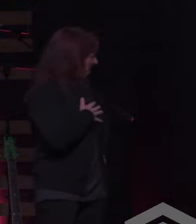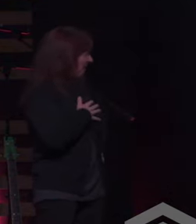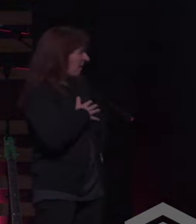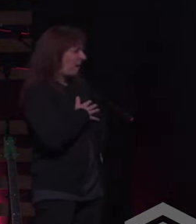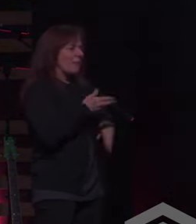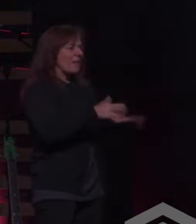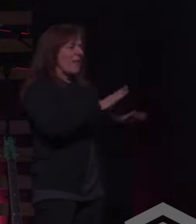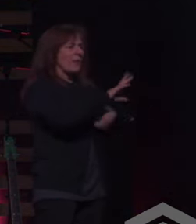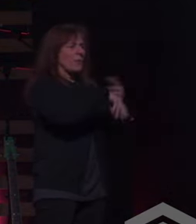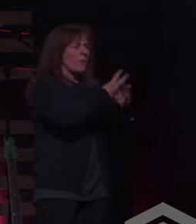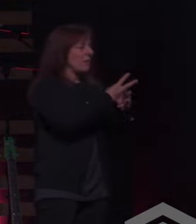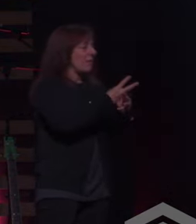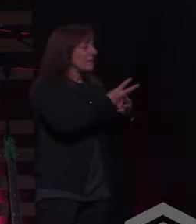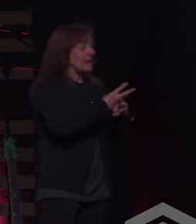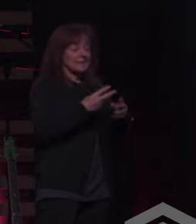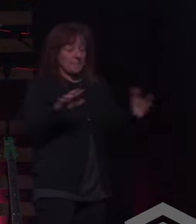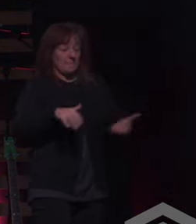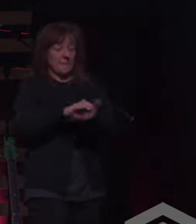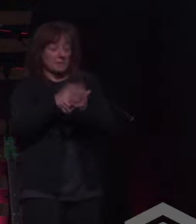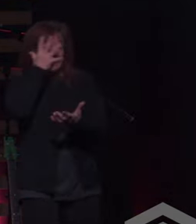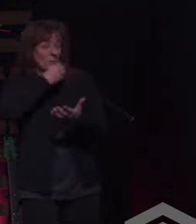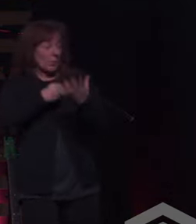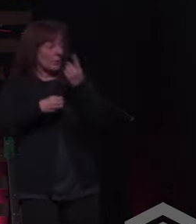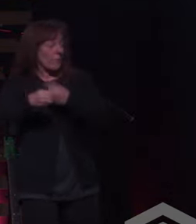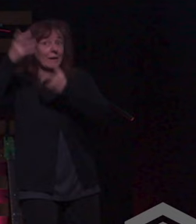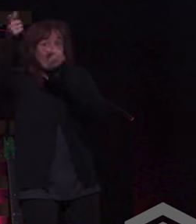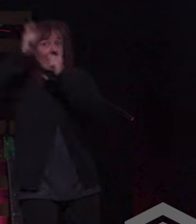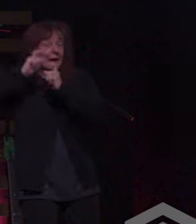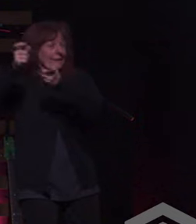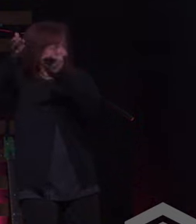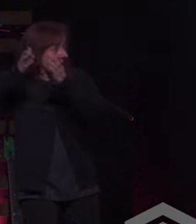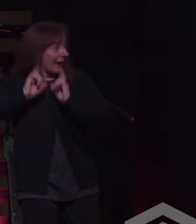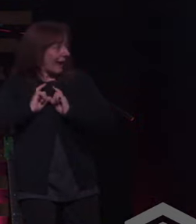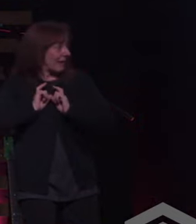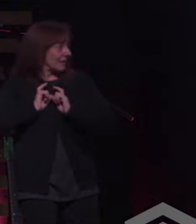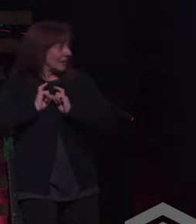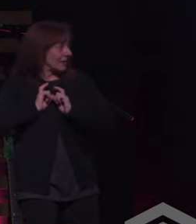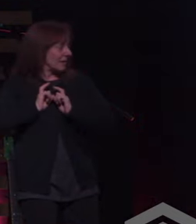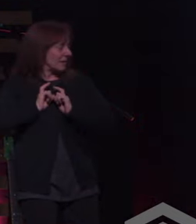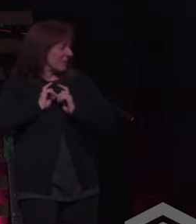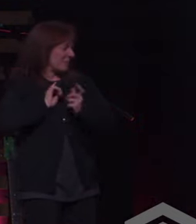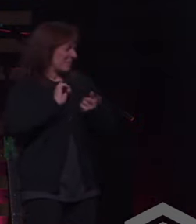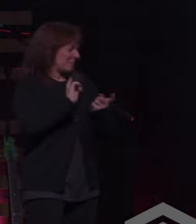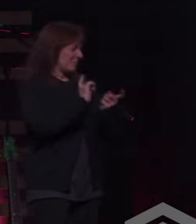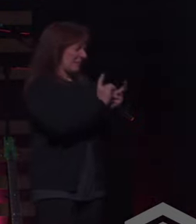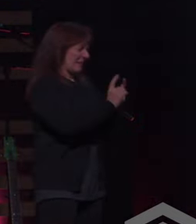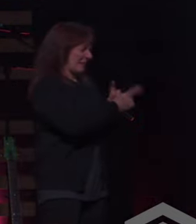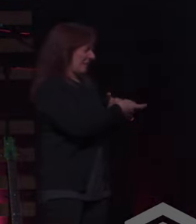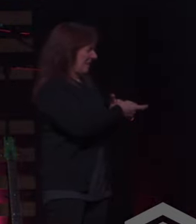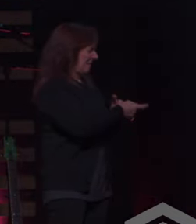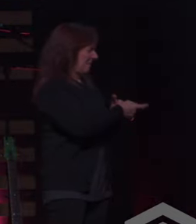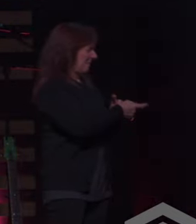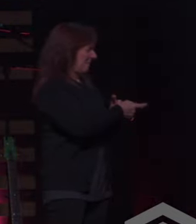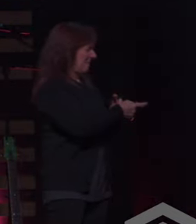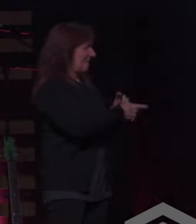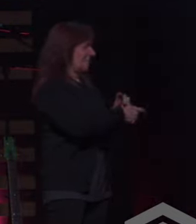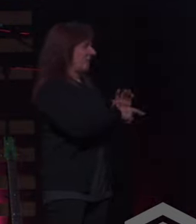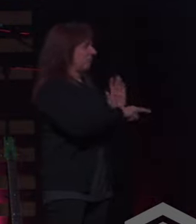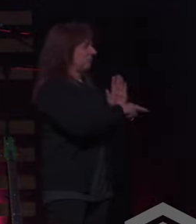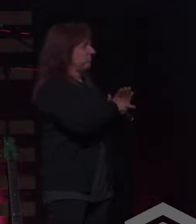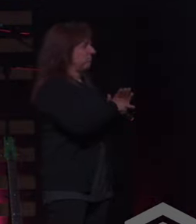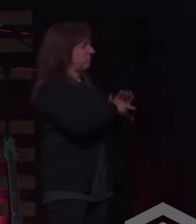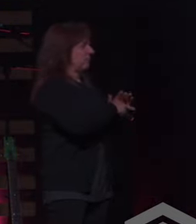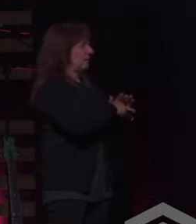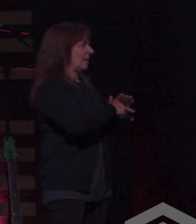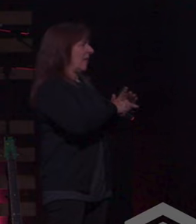the world to take something that's so beautiful, so God-given, and turn it into something that is a life sentence.